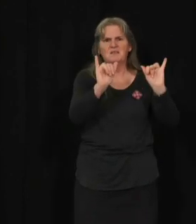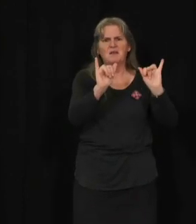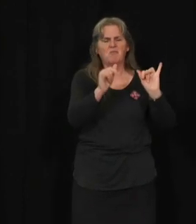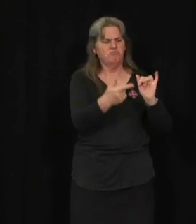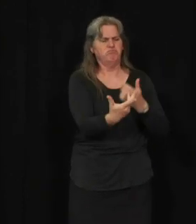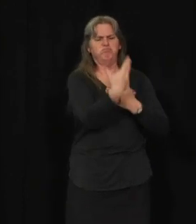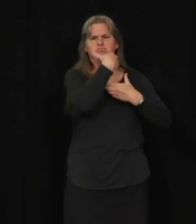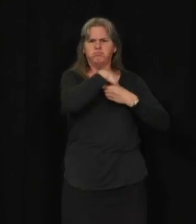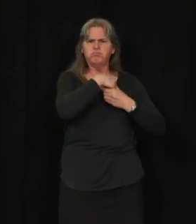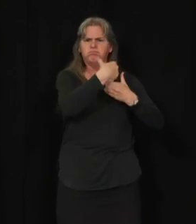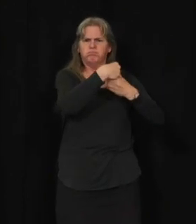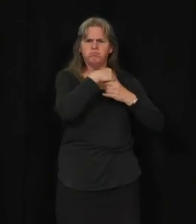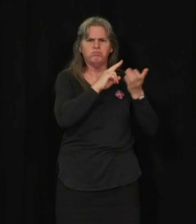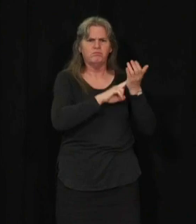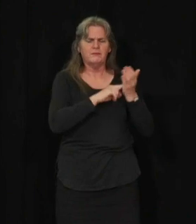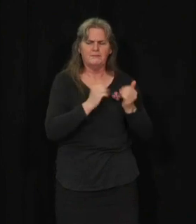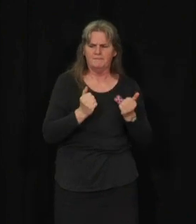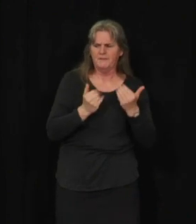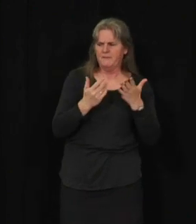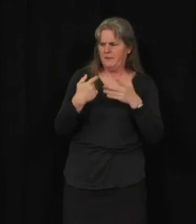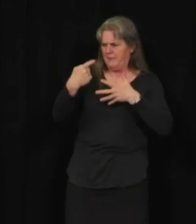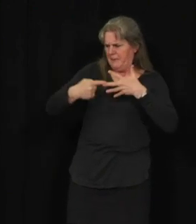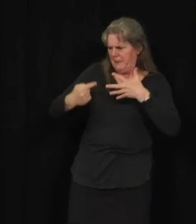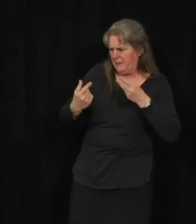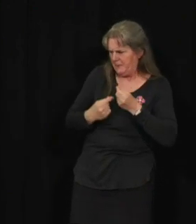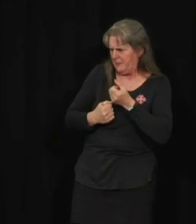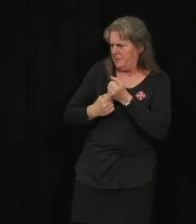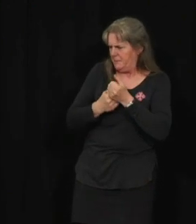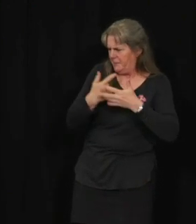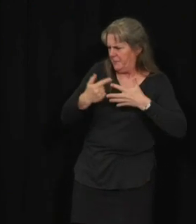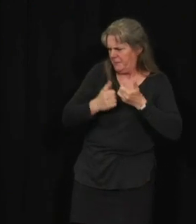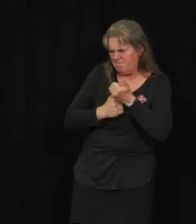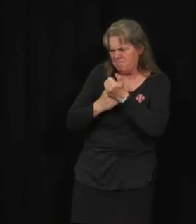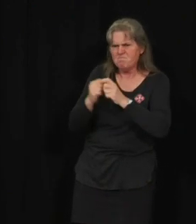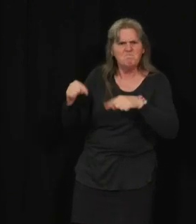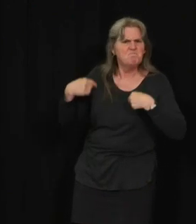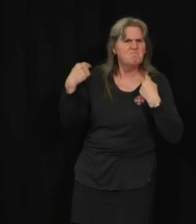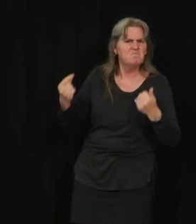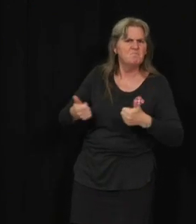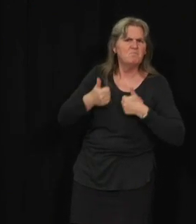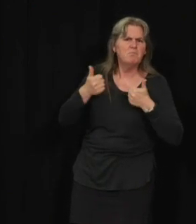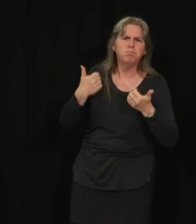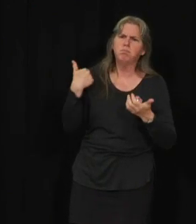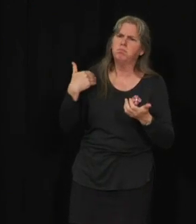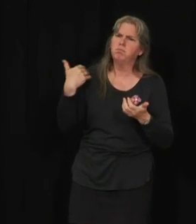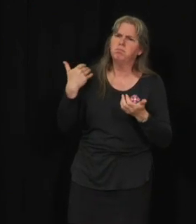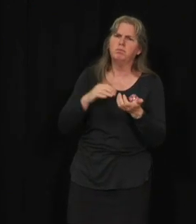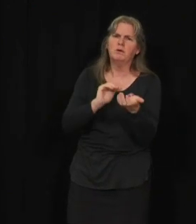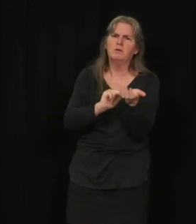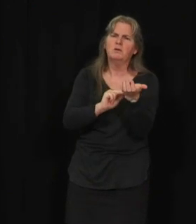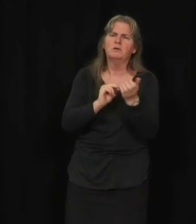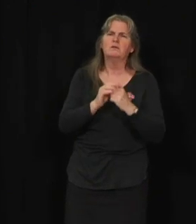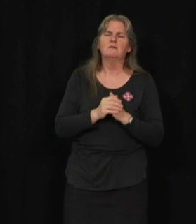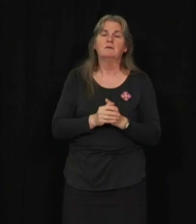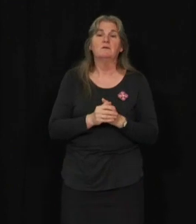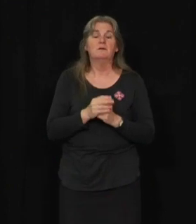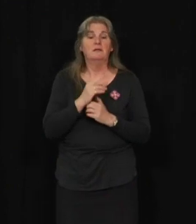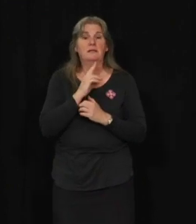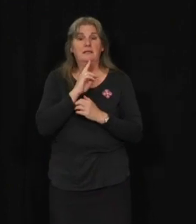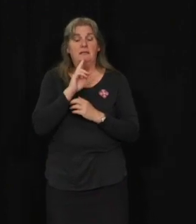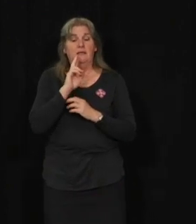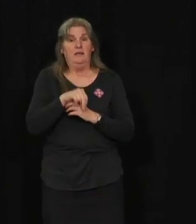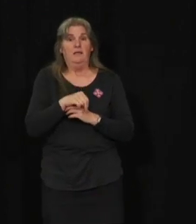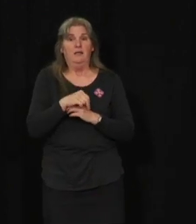very important role in providing direction, support, and assistance. While we've been fortunate not to have any